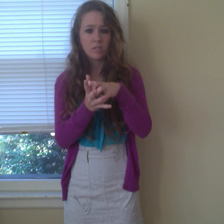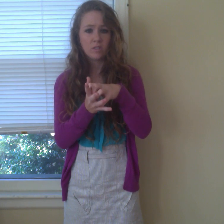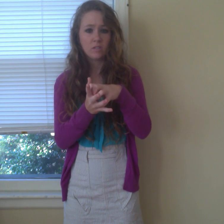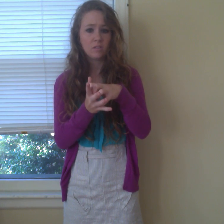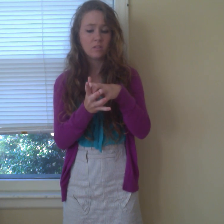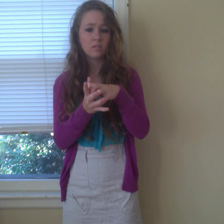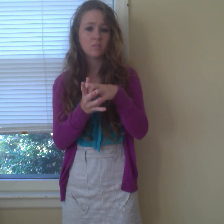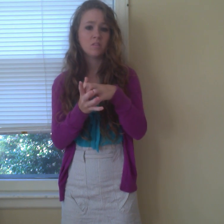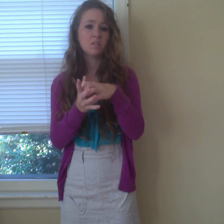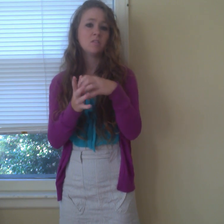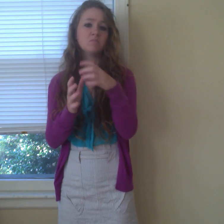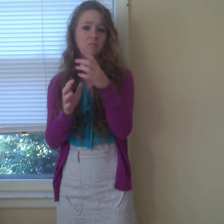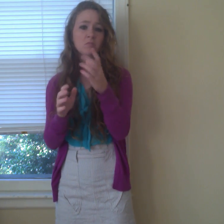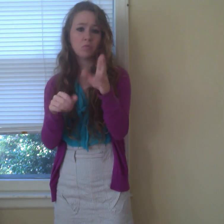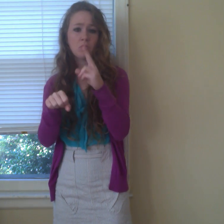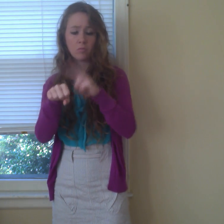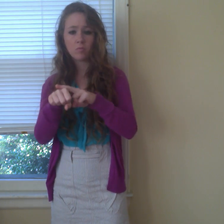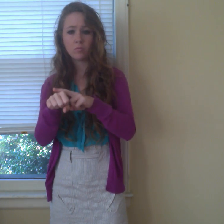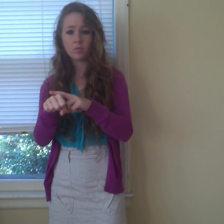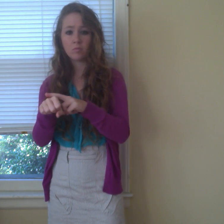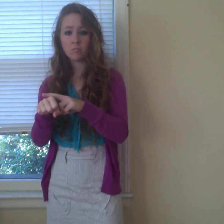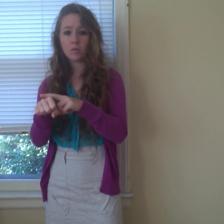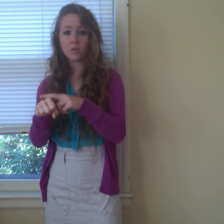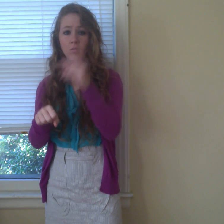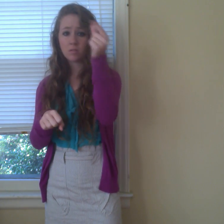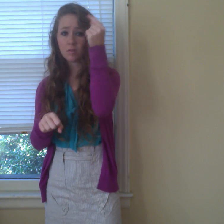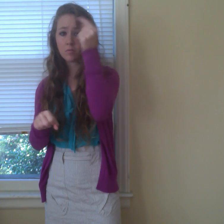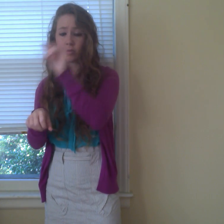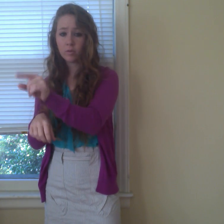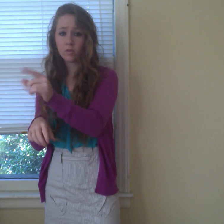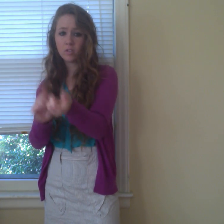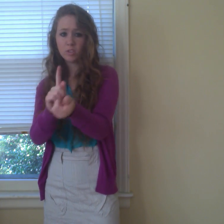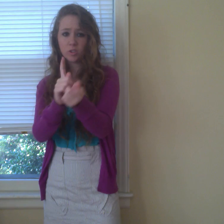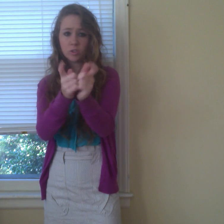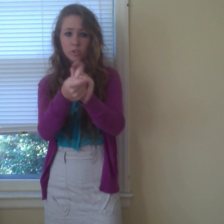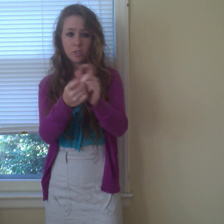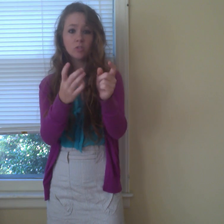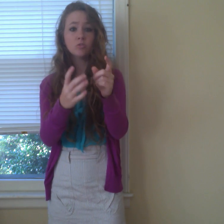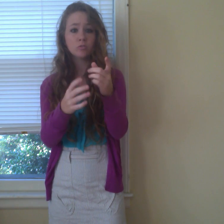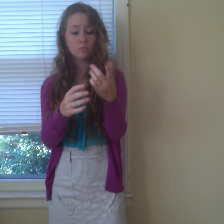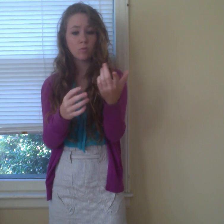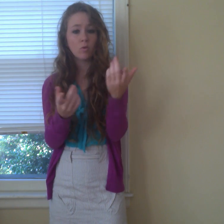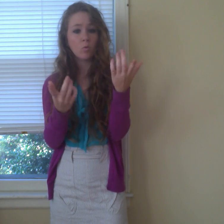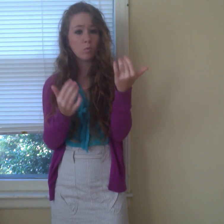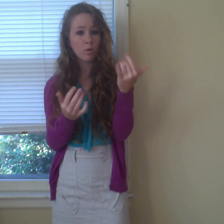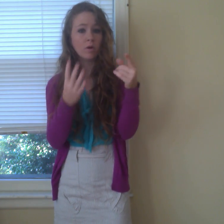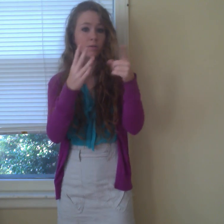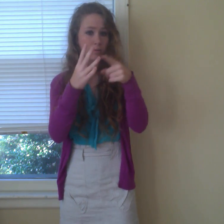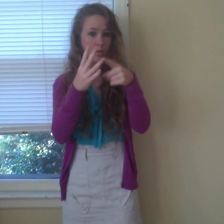the power-hungry. It's a temporary condition, and because it isn't permanent, we eliminate it as